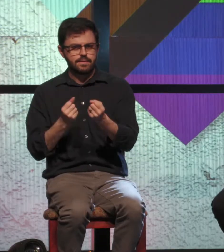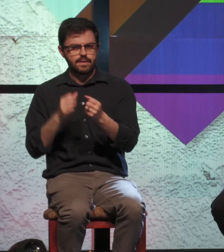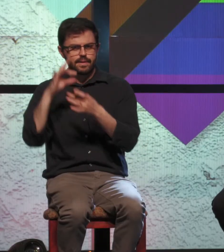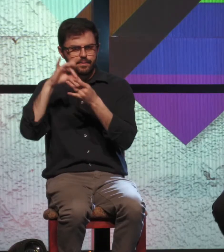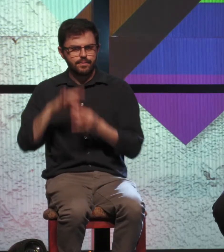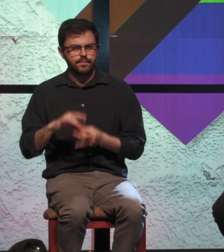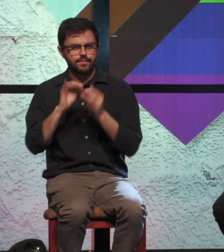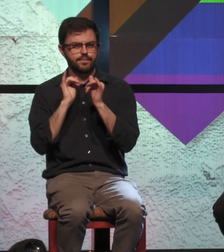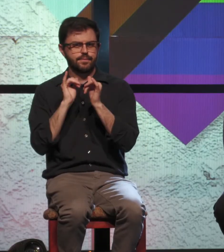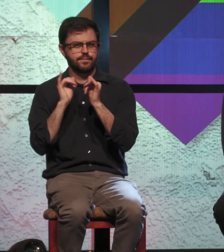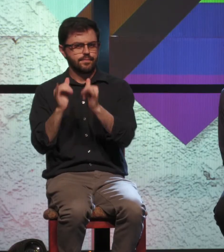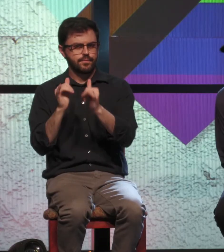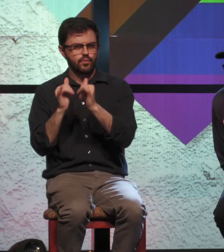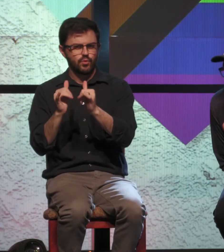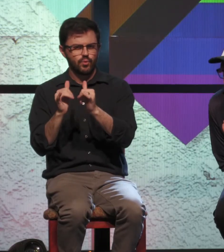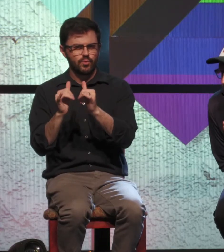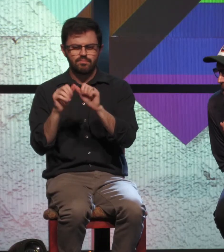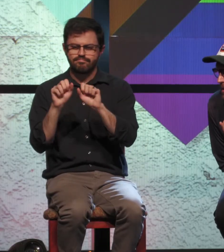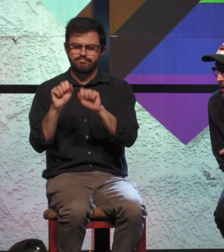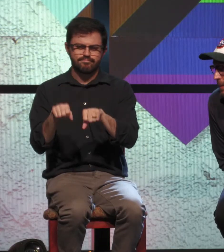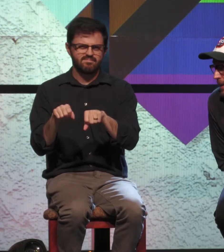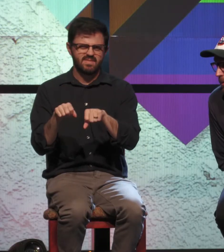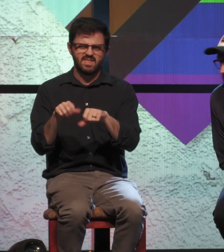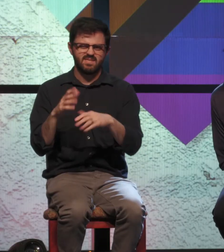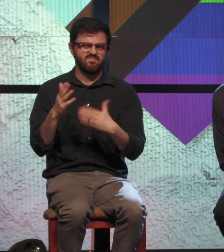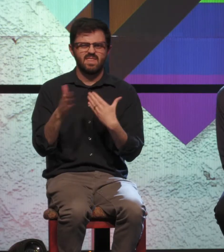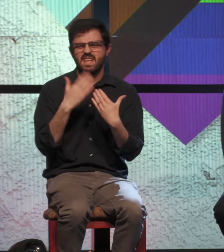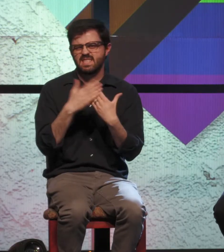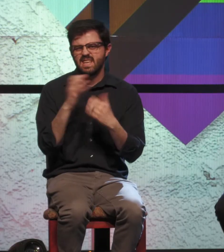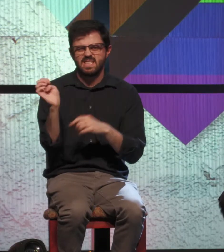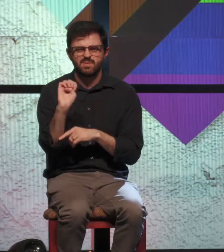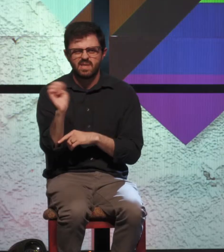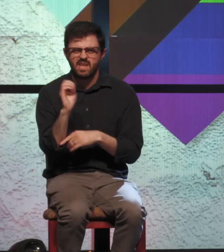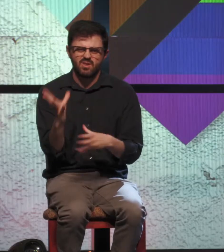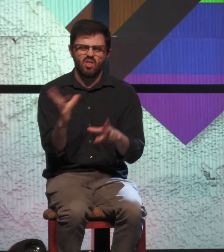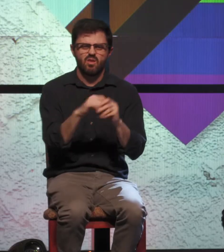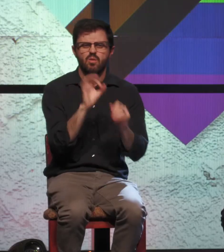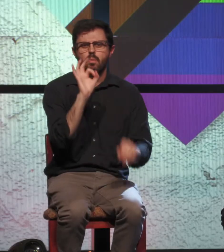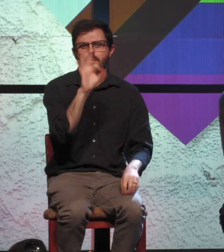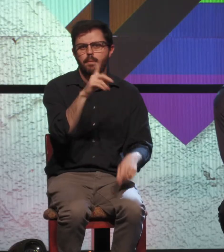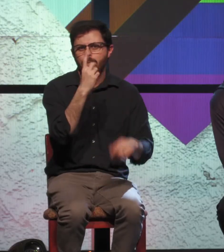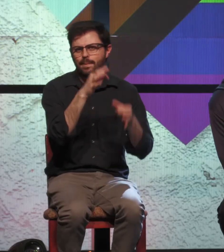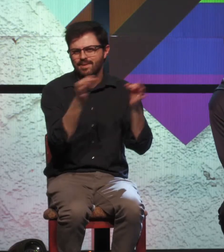resurrection. I can do that with any Easter message, by the way. That's the trick.